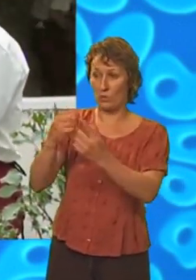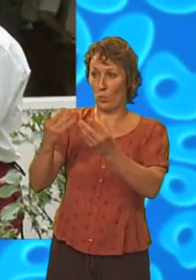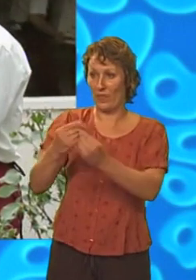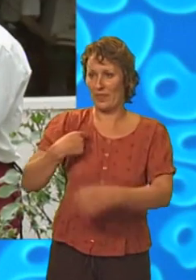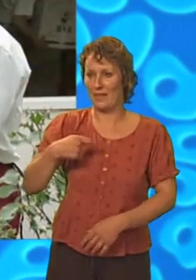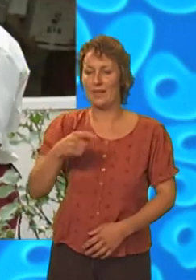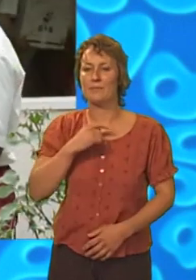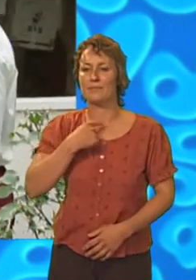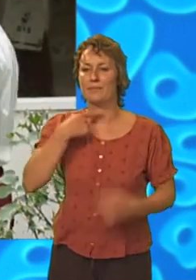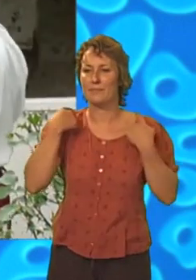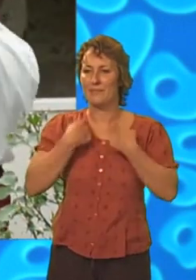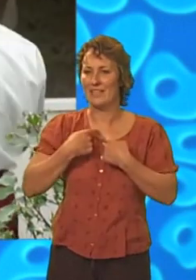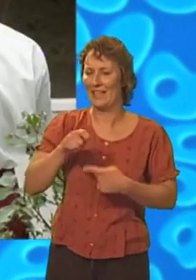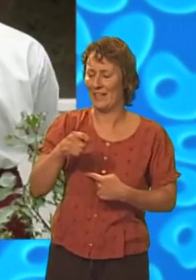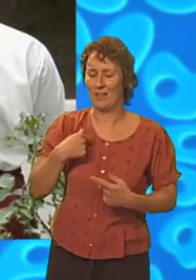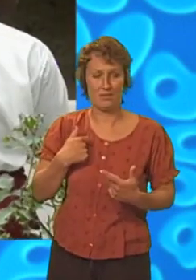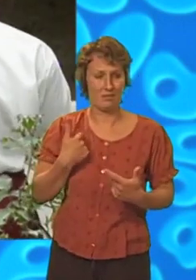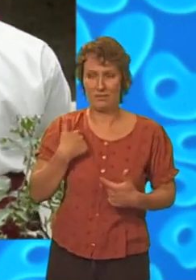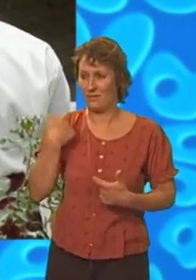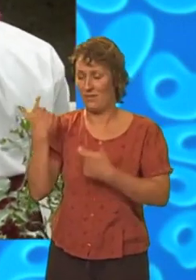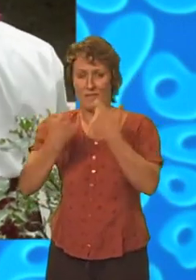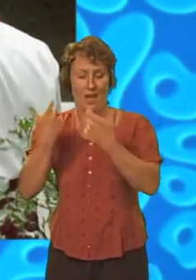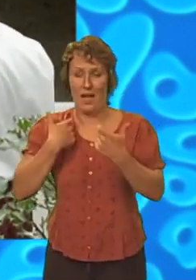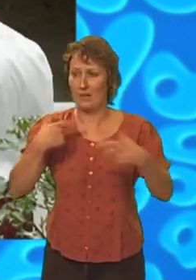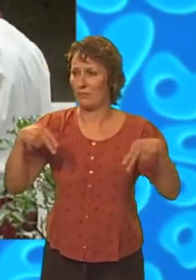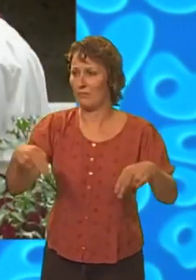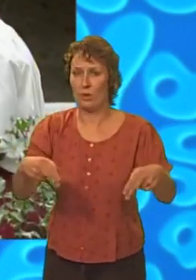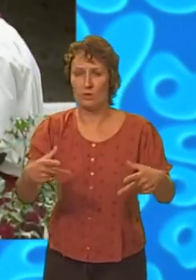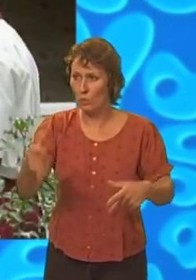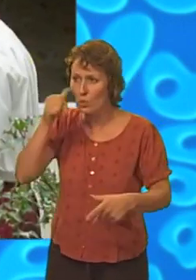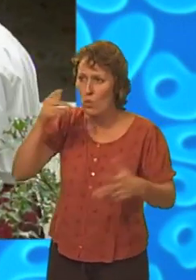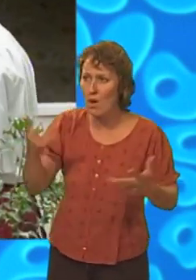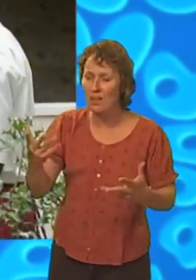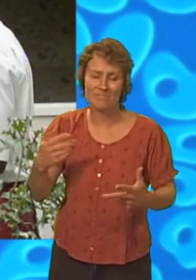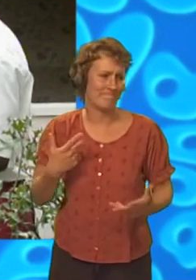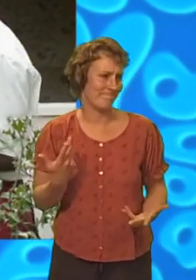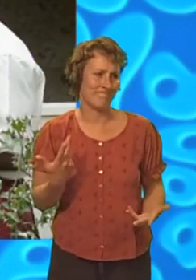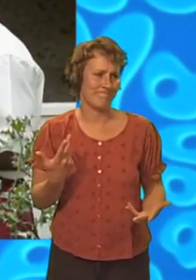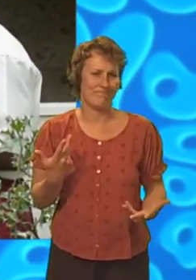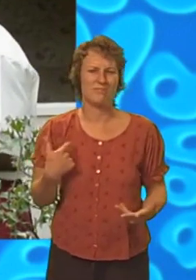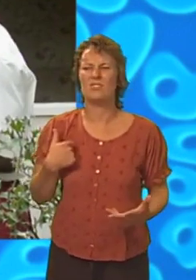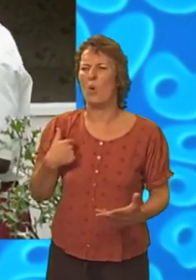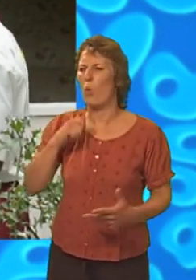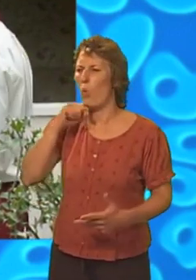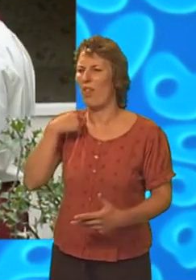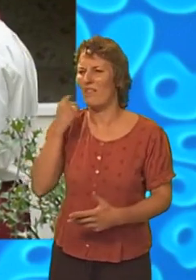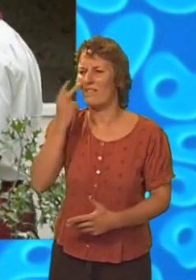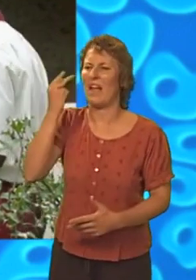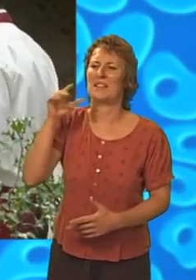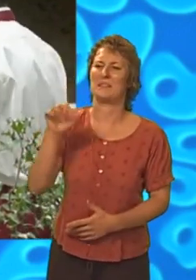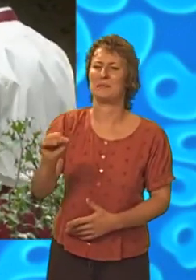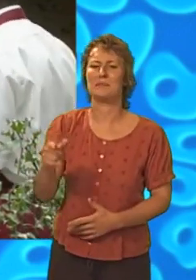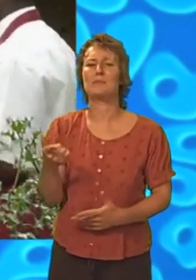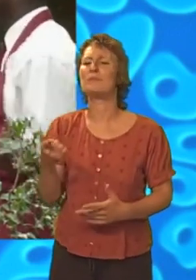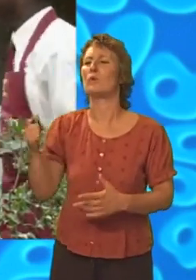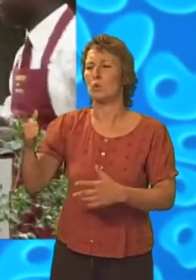I can find Pippin. Pippin! Do you know where she is? No, sorry. Oh, I expect I'll find her. All right, you go